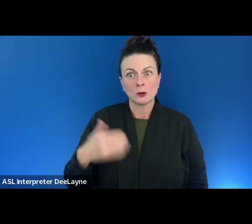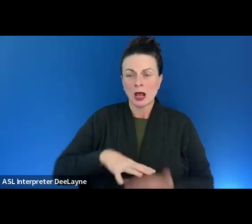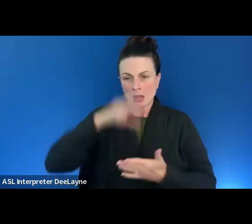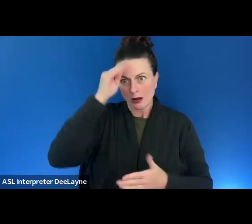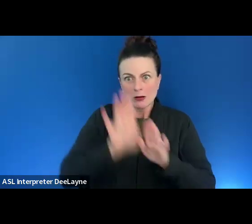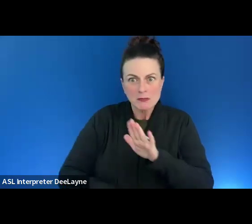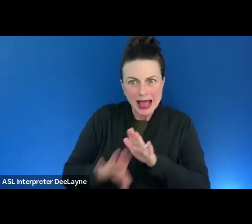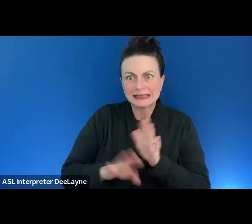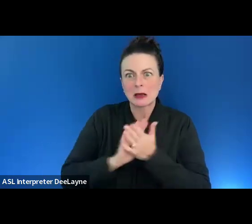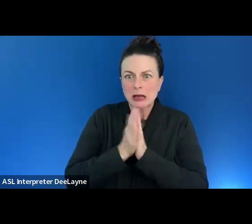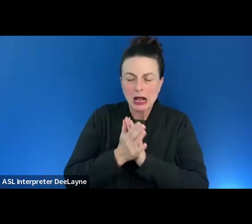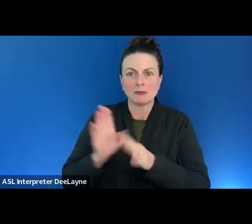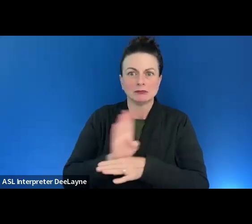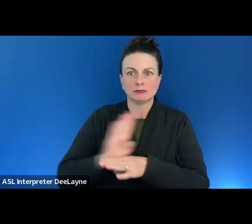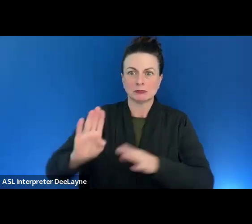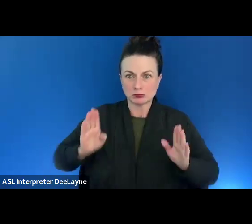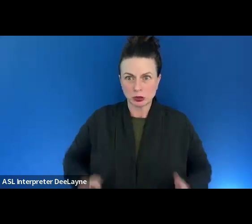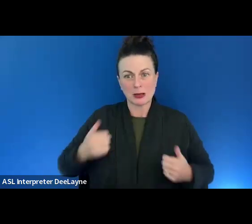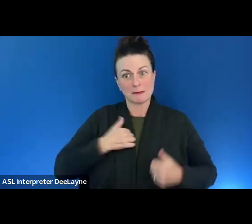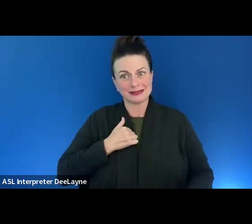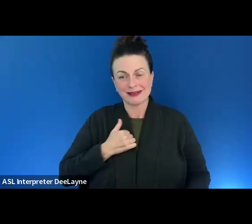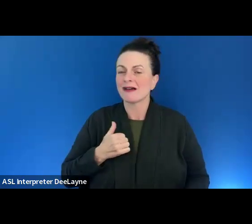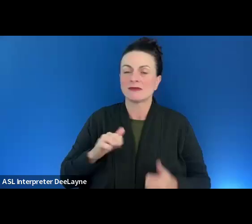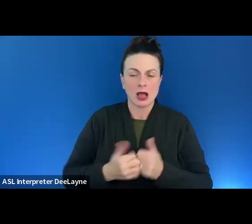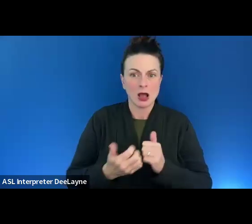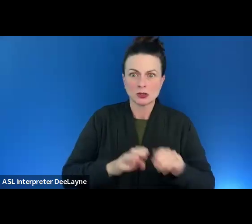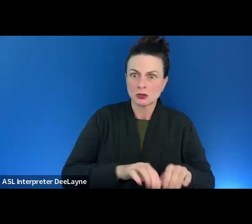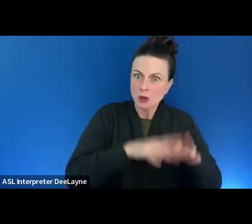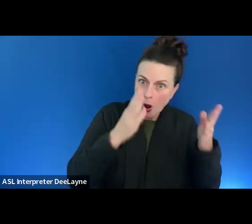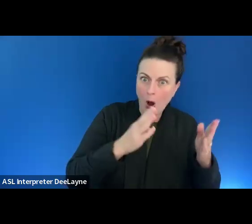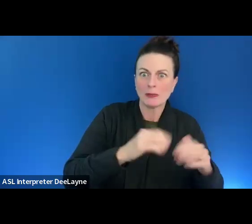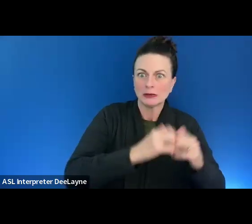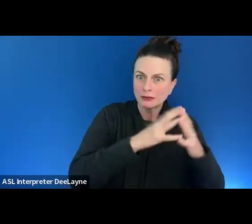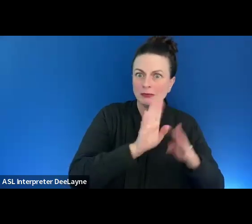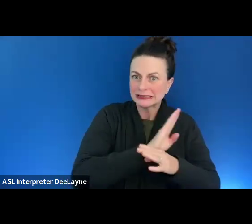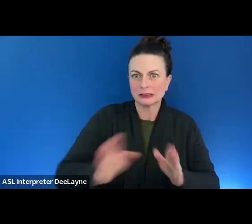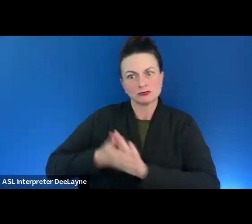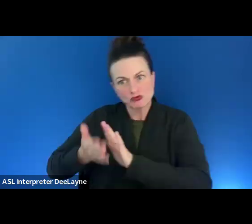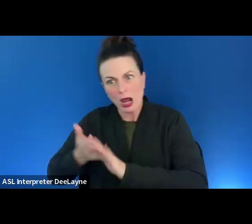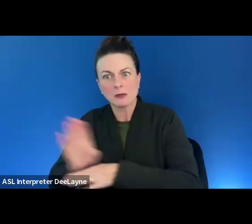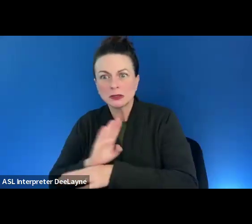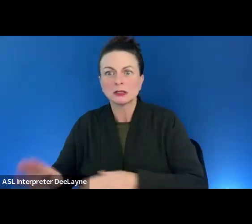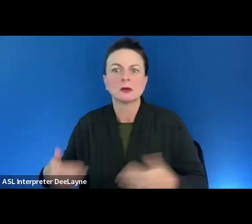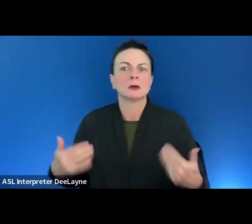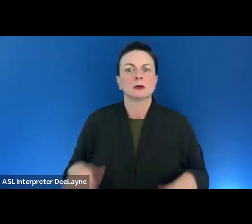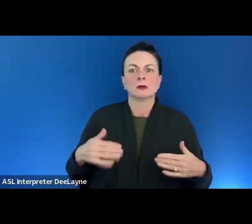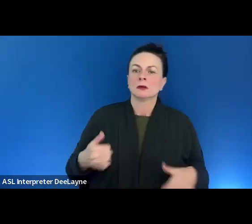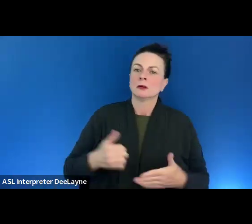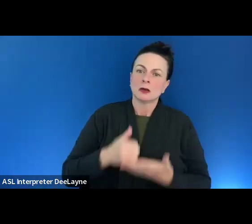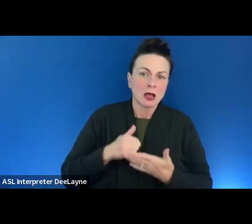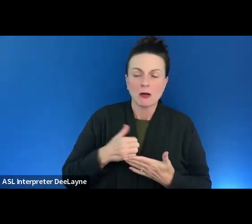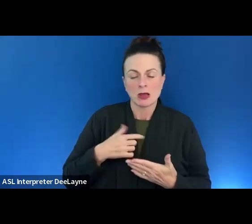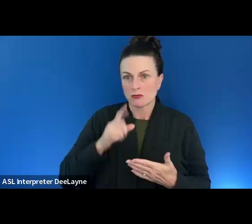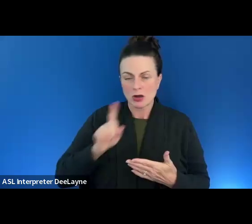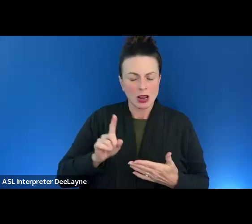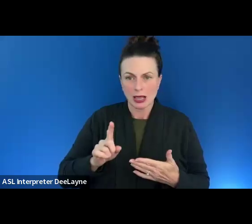basics of what it is to be an entrepreneur, how to open a business, run a business, things like this. And it just really helped to